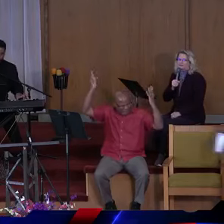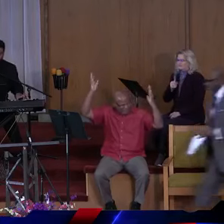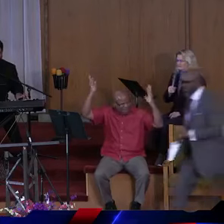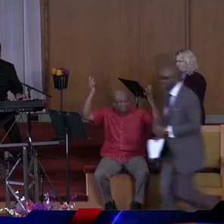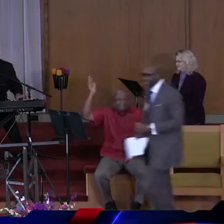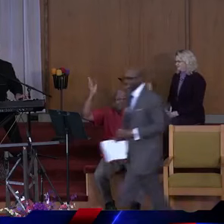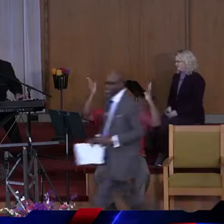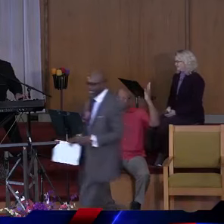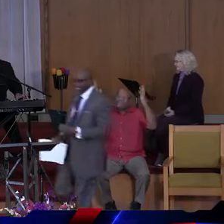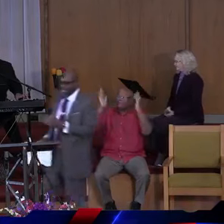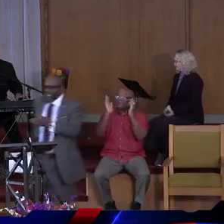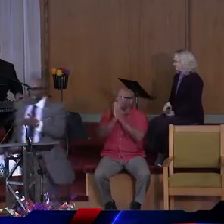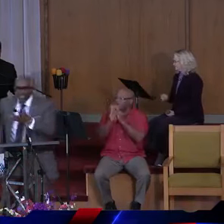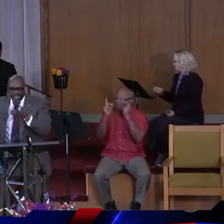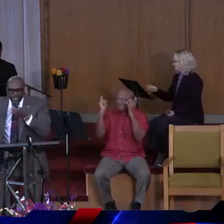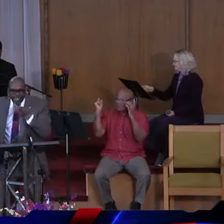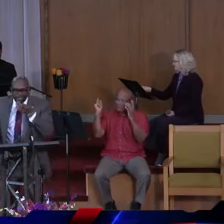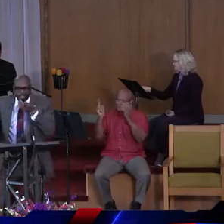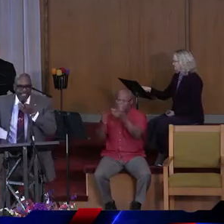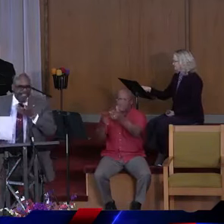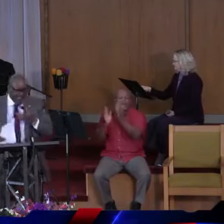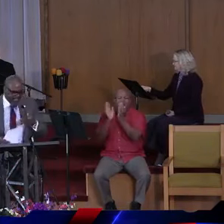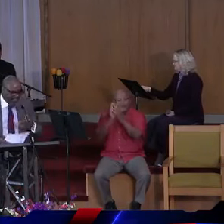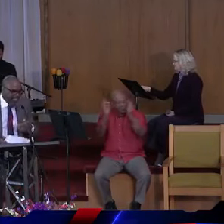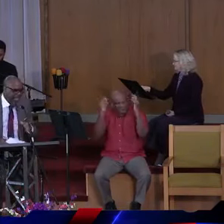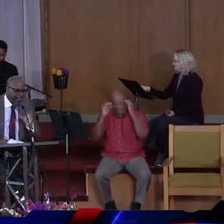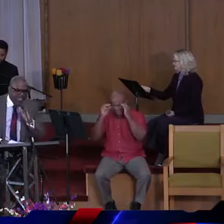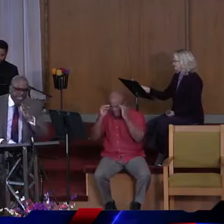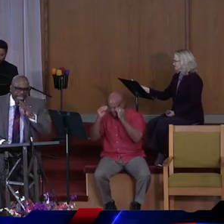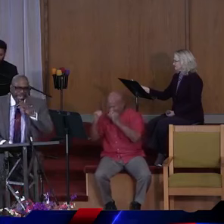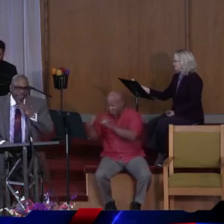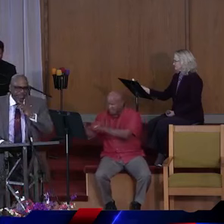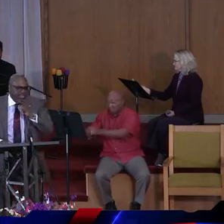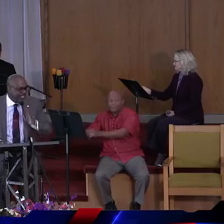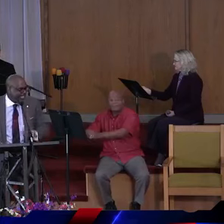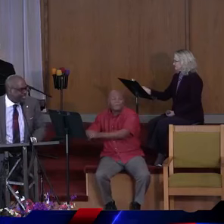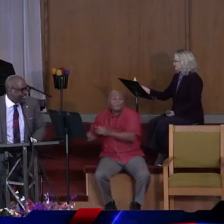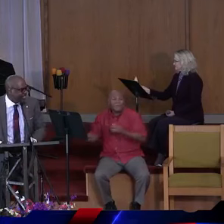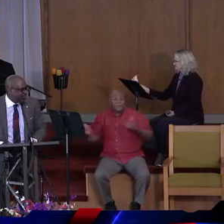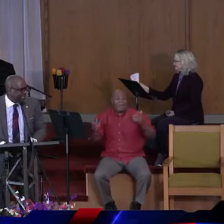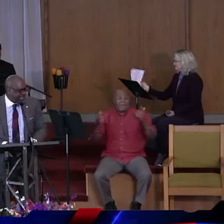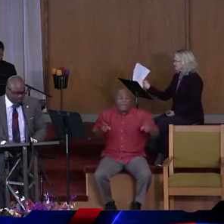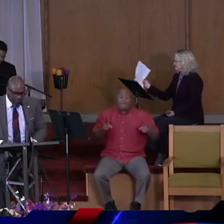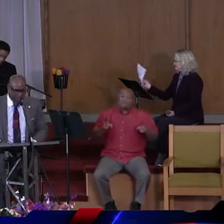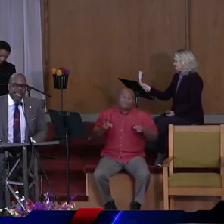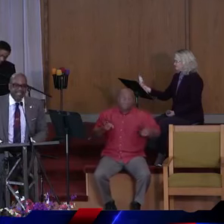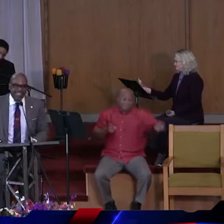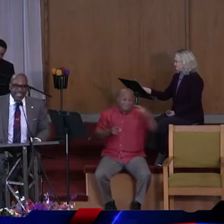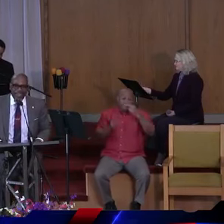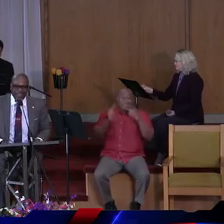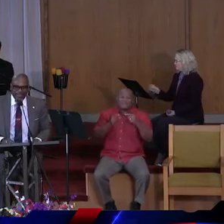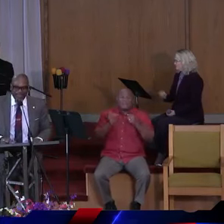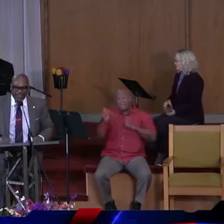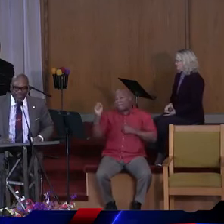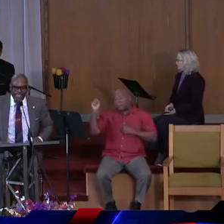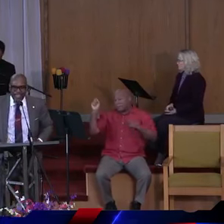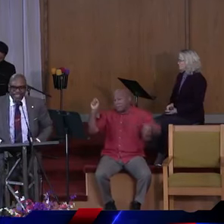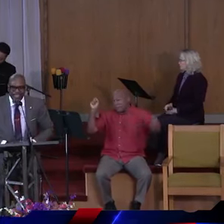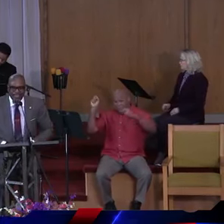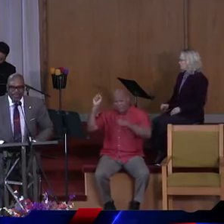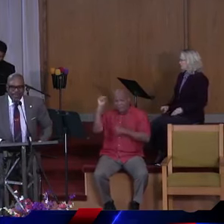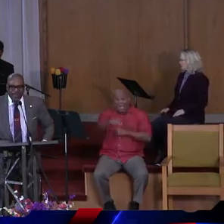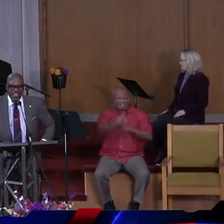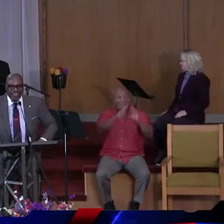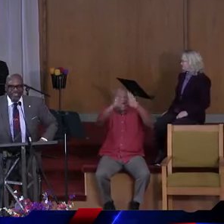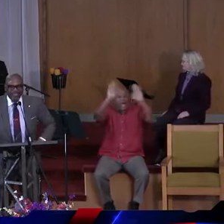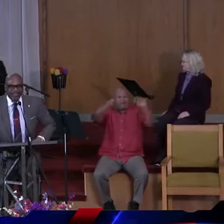God. Hallelujah. Hallelujah. I'll be glad when they say unto us, we can go back to the house of the Lord.